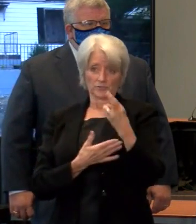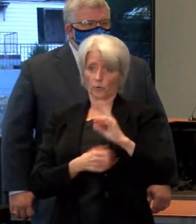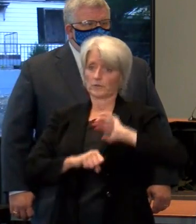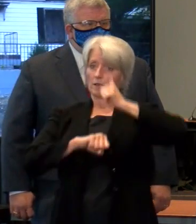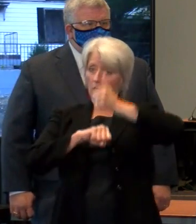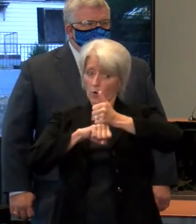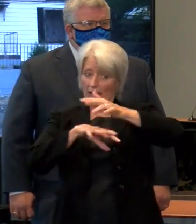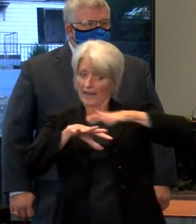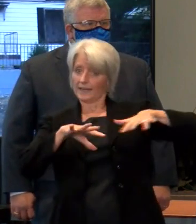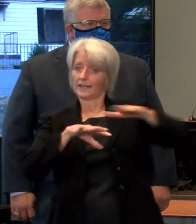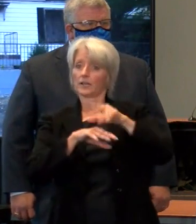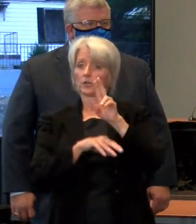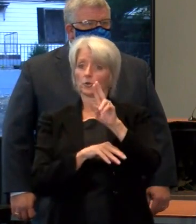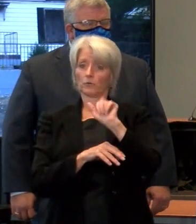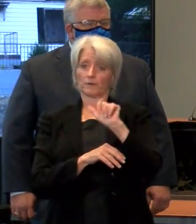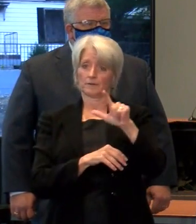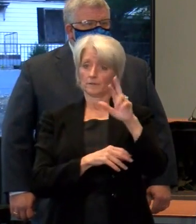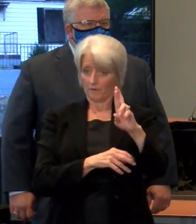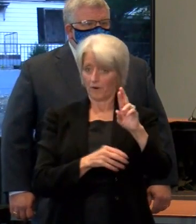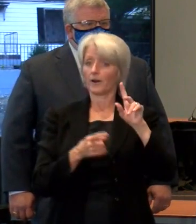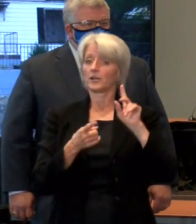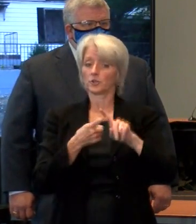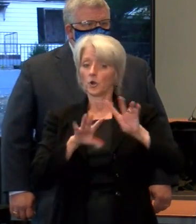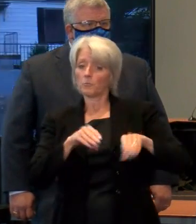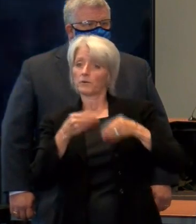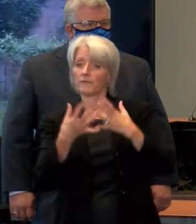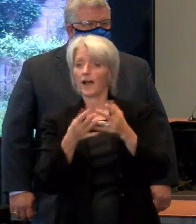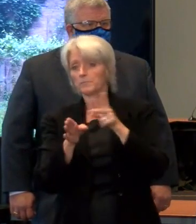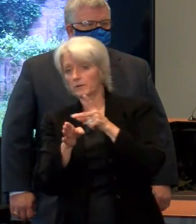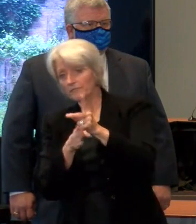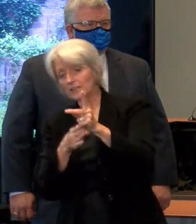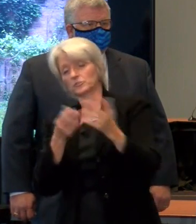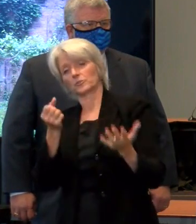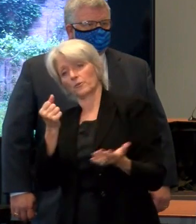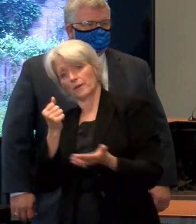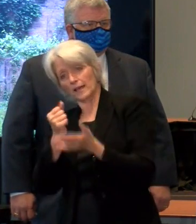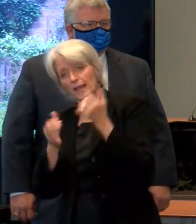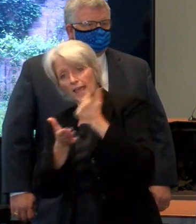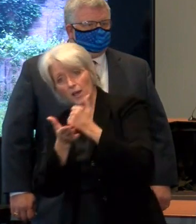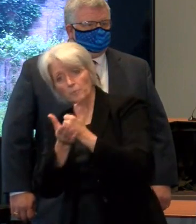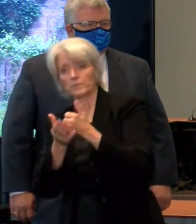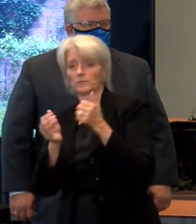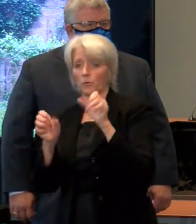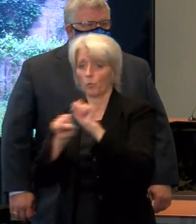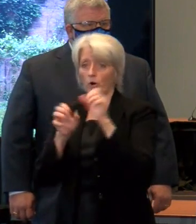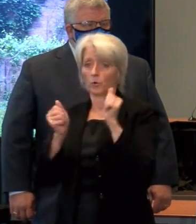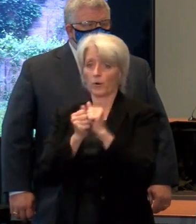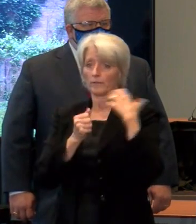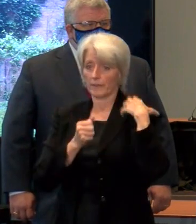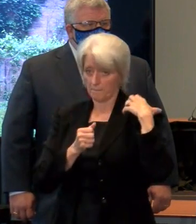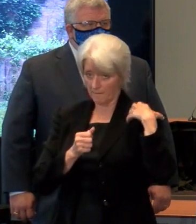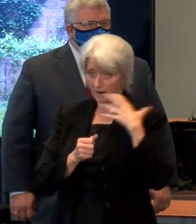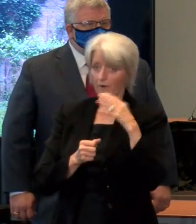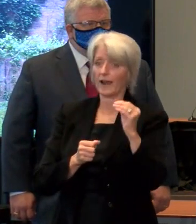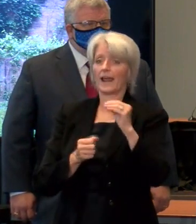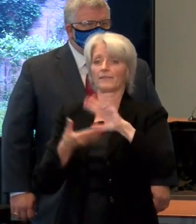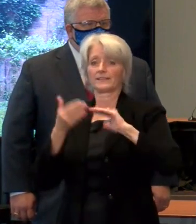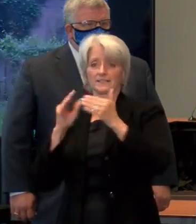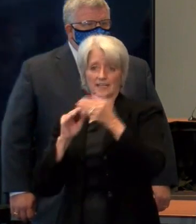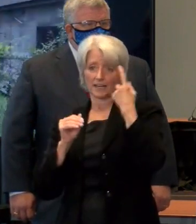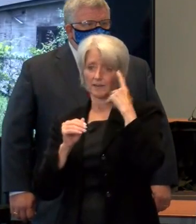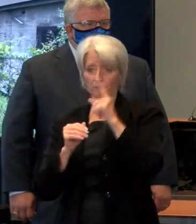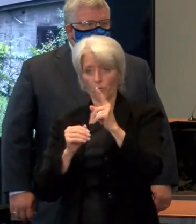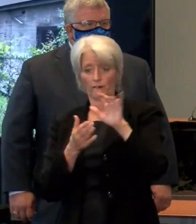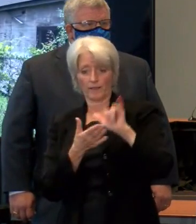at UA Little Rock that bring professional assistance to the work that the mayor and the city are outlining for the Asher